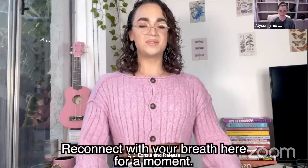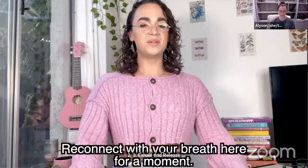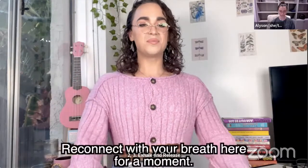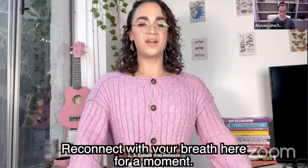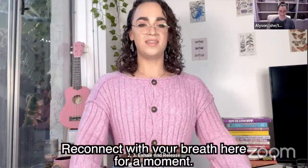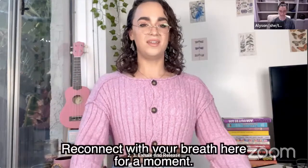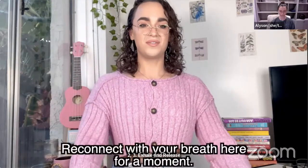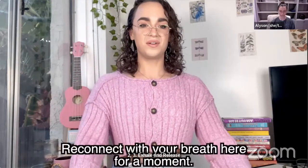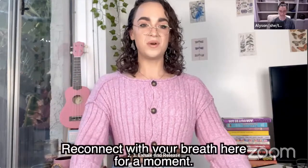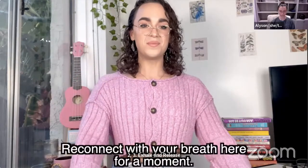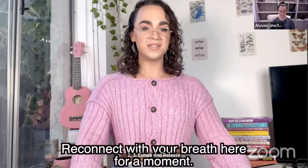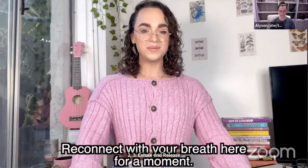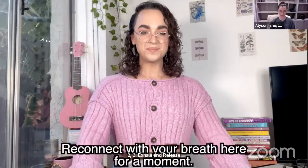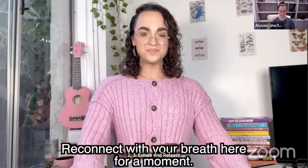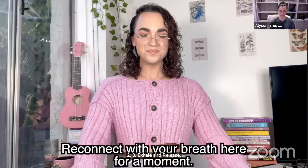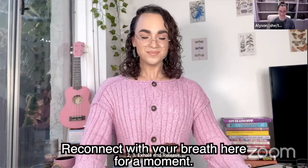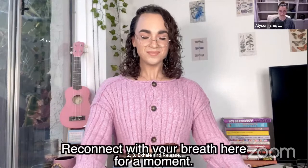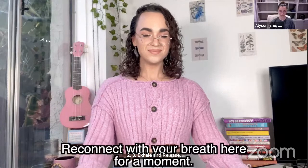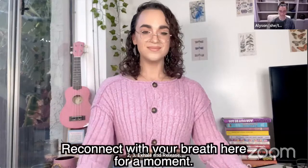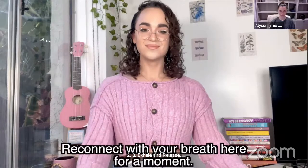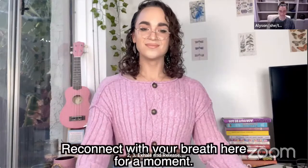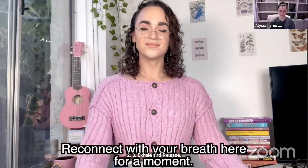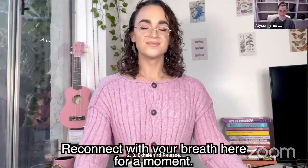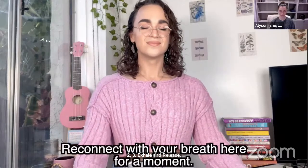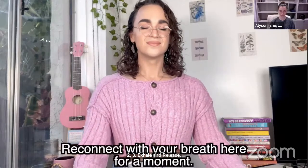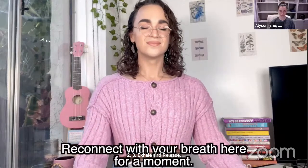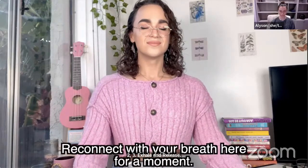Reconnect with your breath here for a moment.